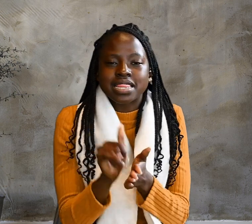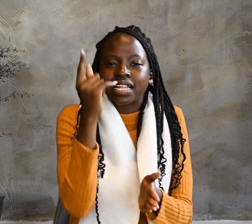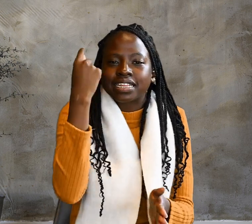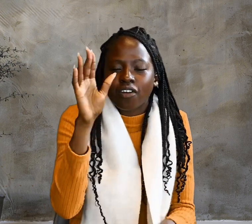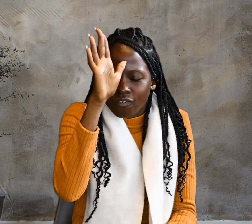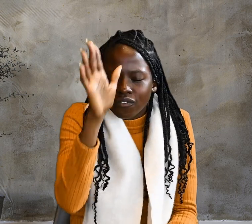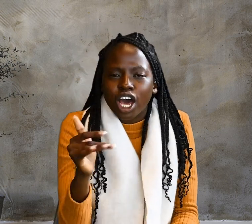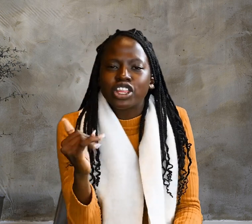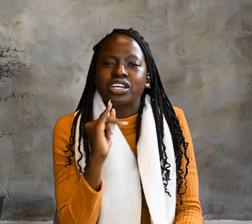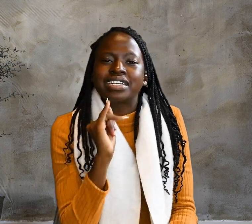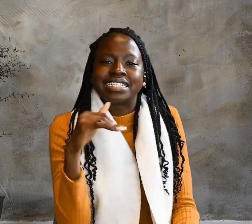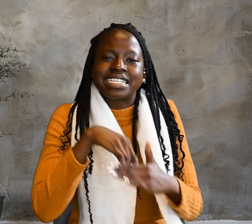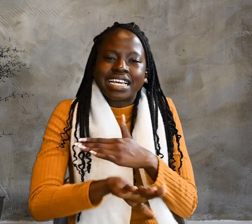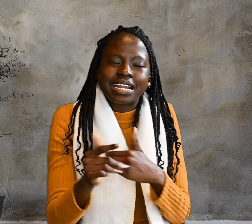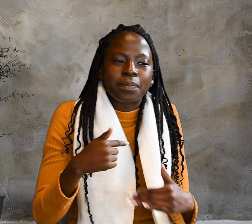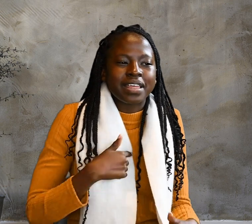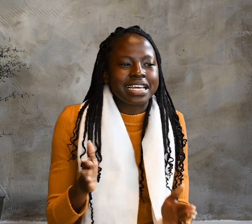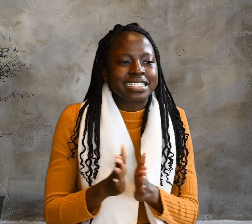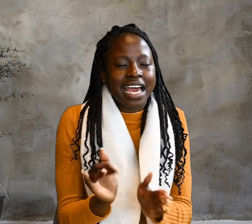me, and I in the Father."